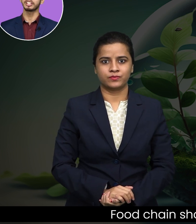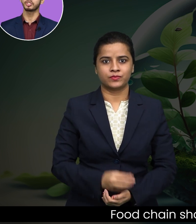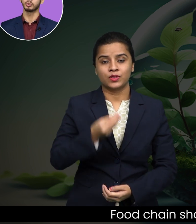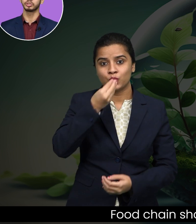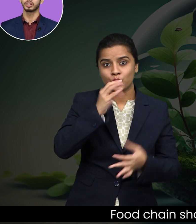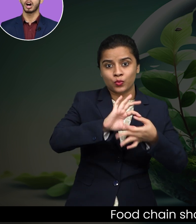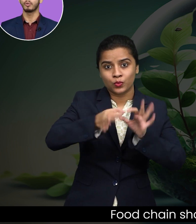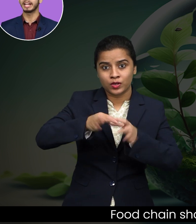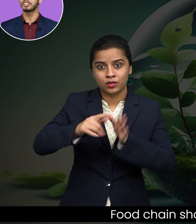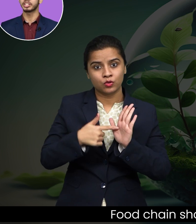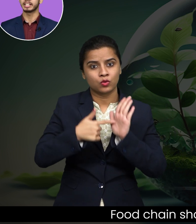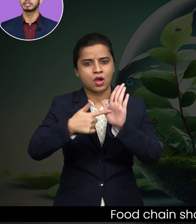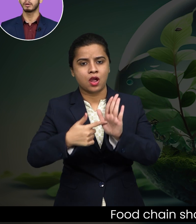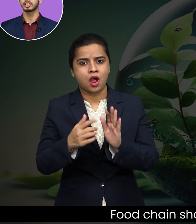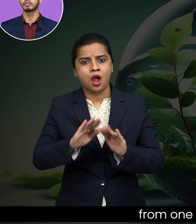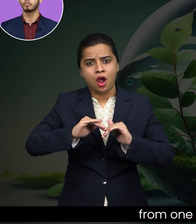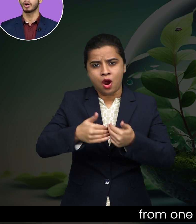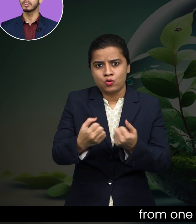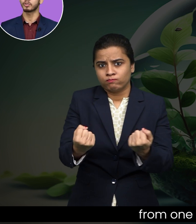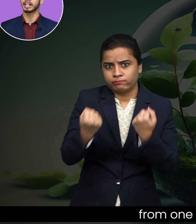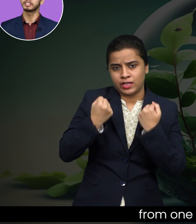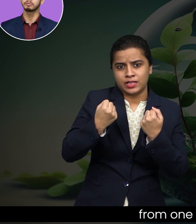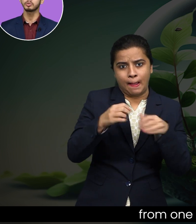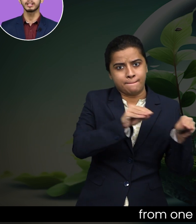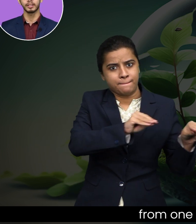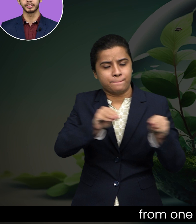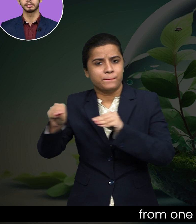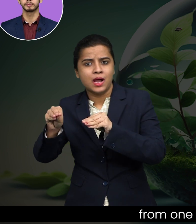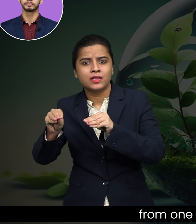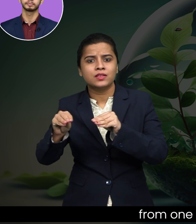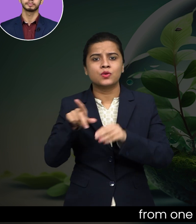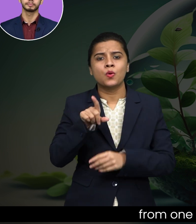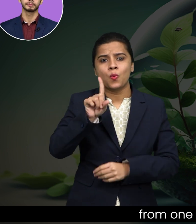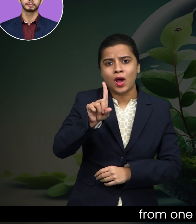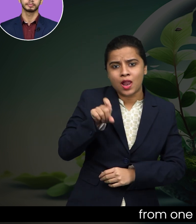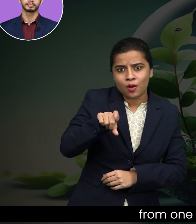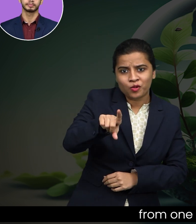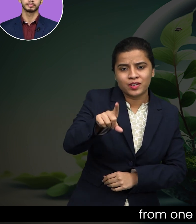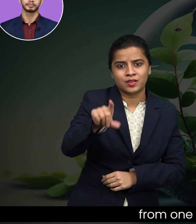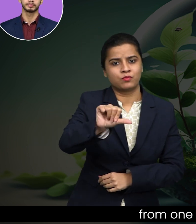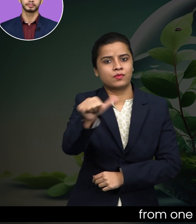Food chain shows how energy is passed from one organism to another.